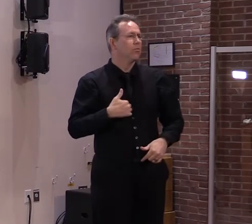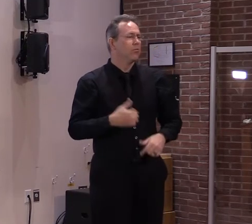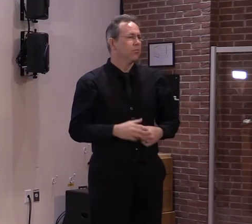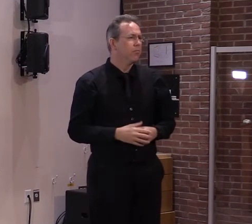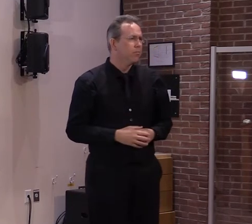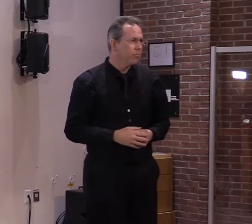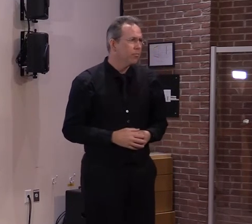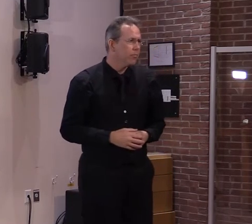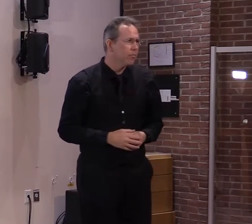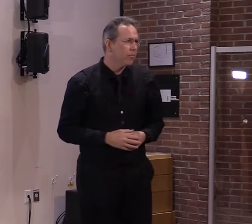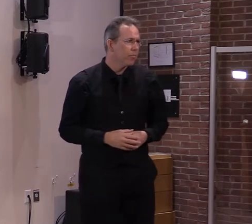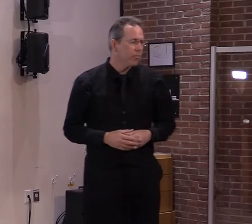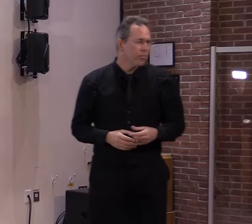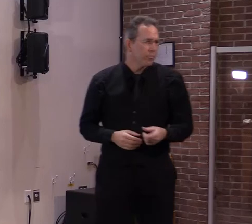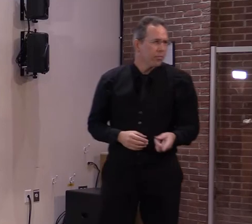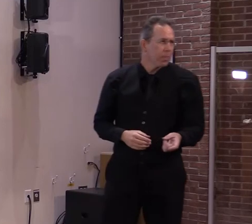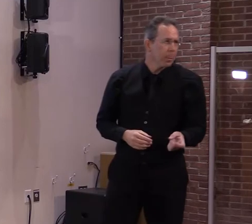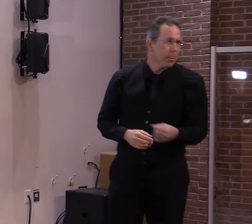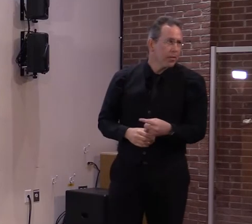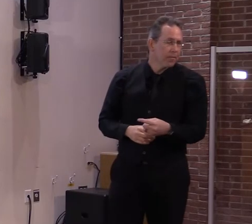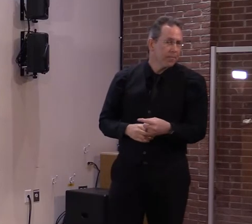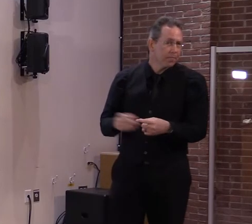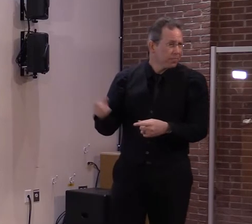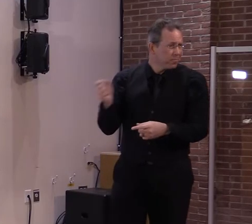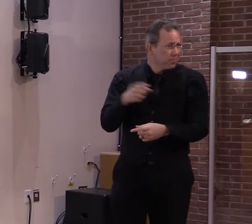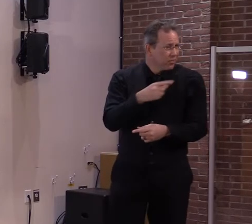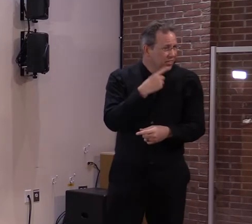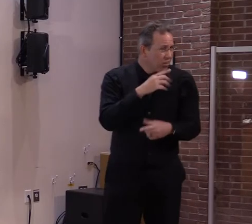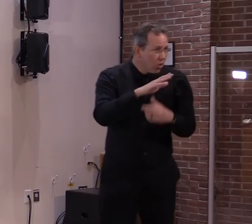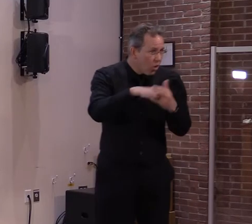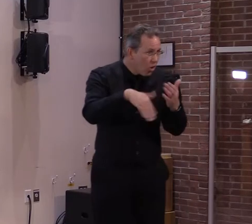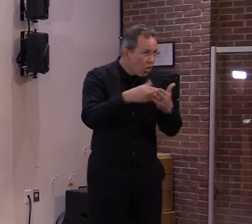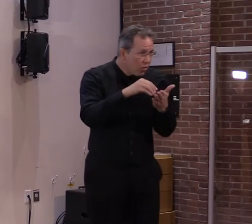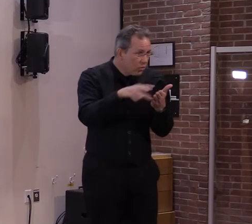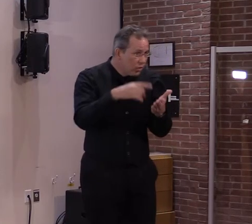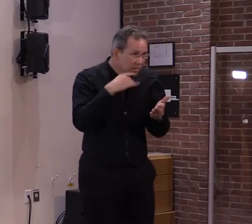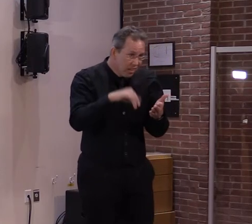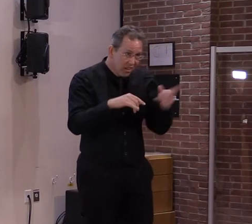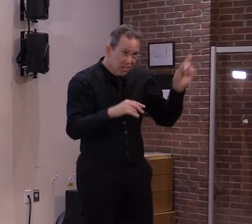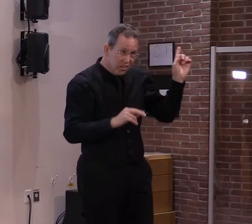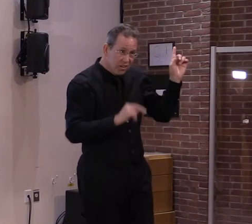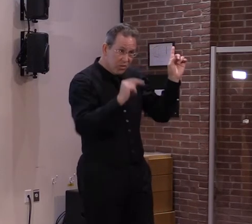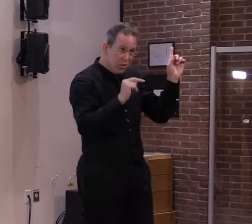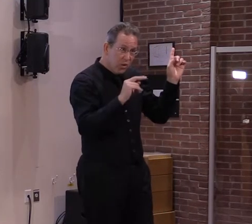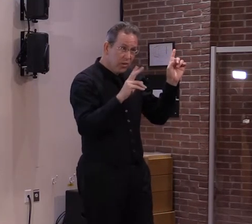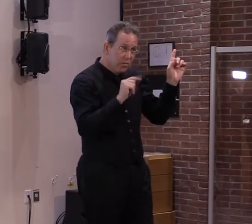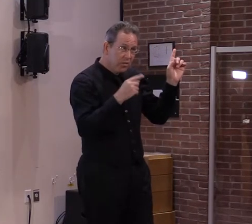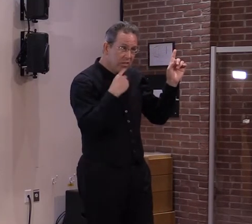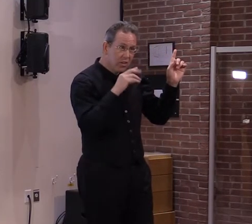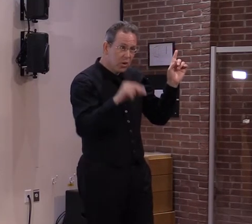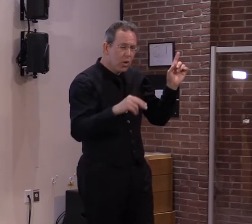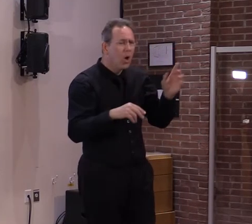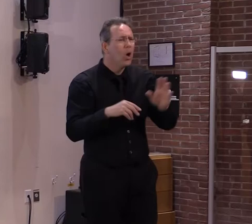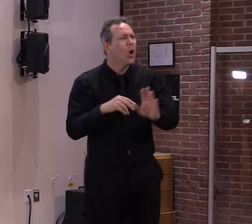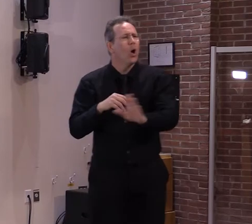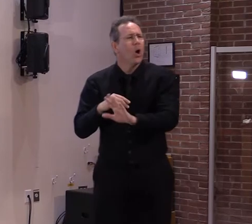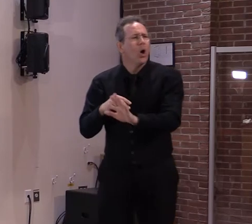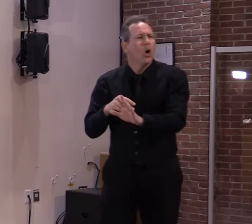students were asked and it was unanimous? Is that what you said? No, there were student